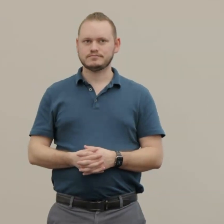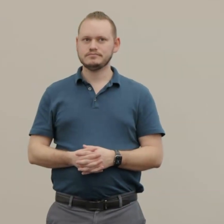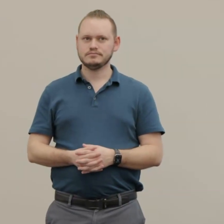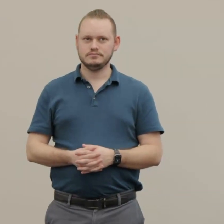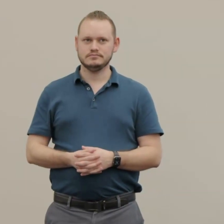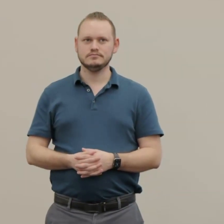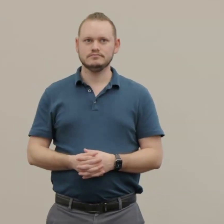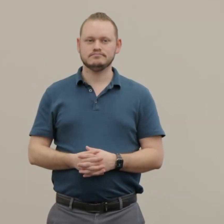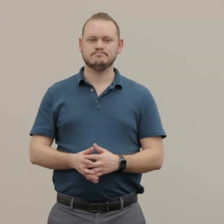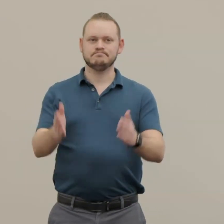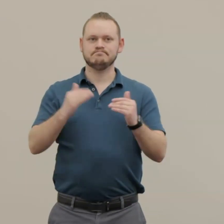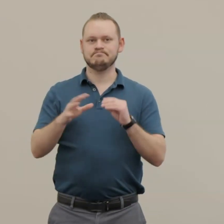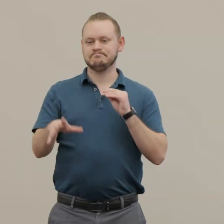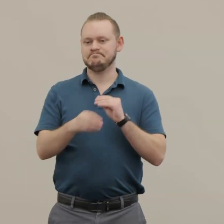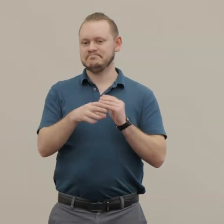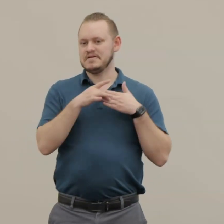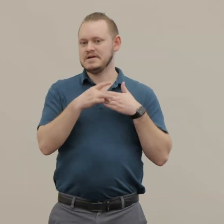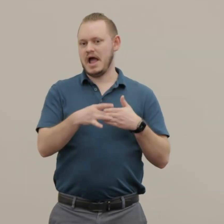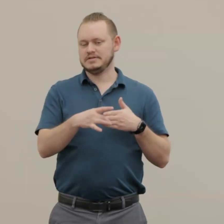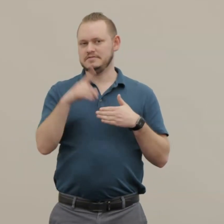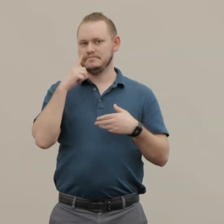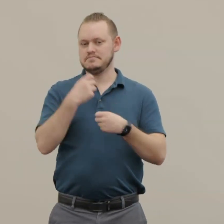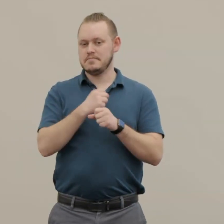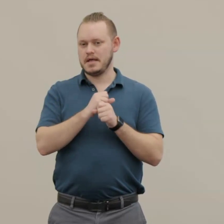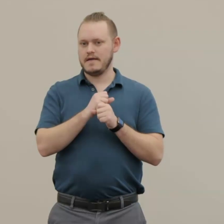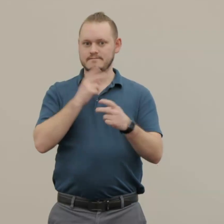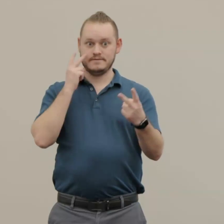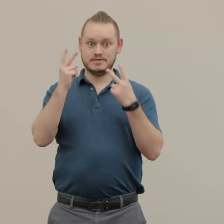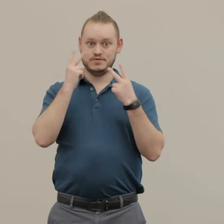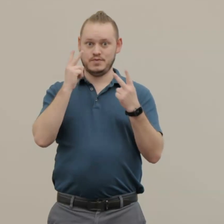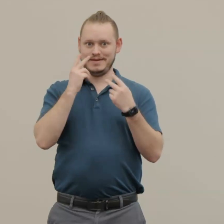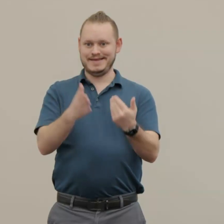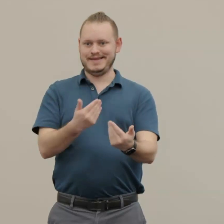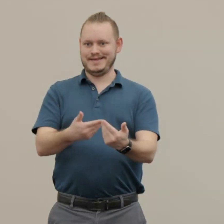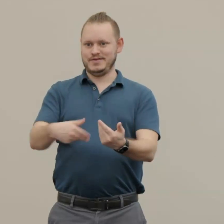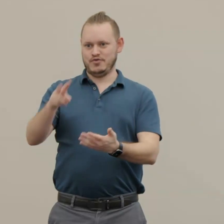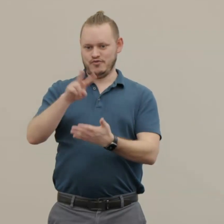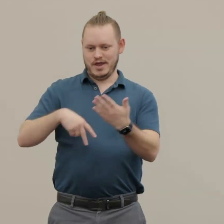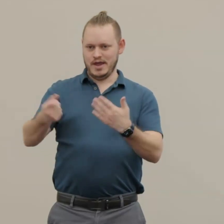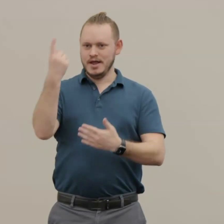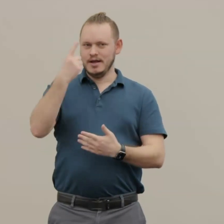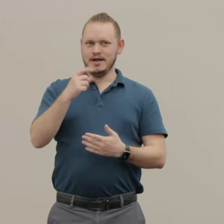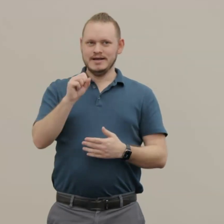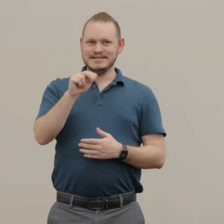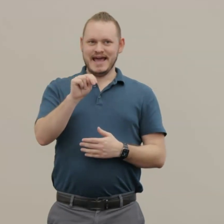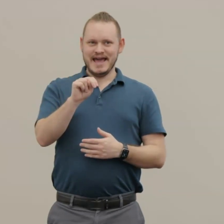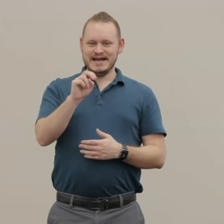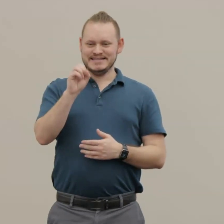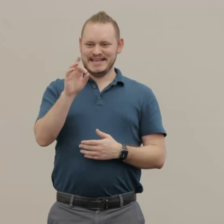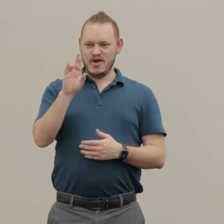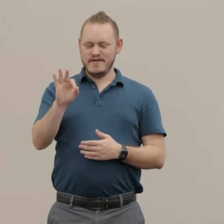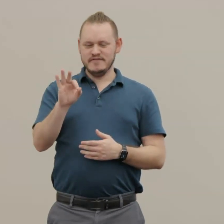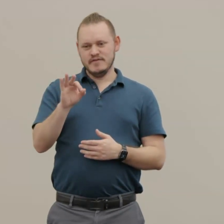So you've got some extra guidance for making things visually easier to read. Sans serif is